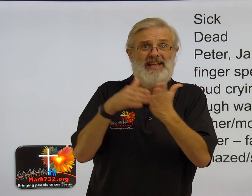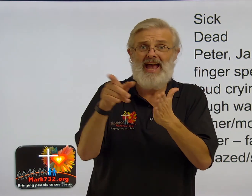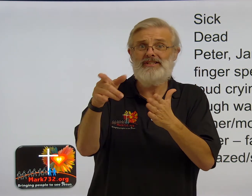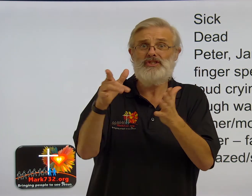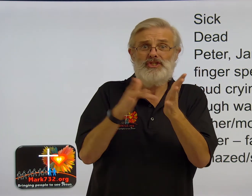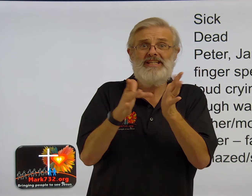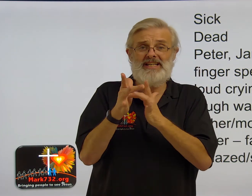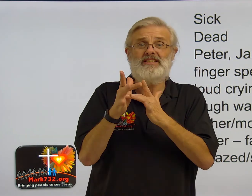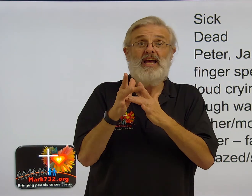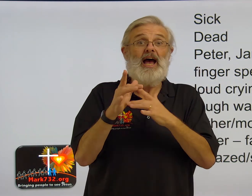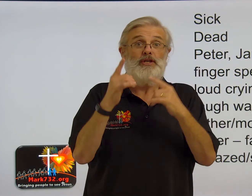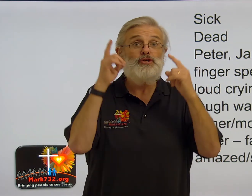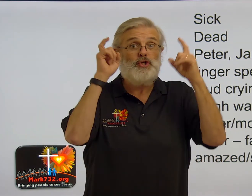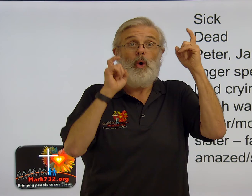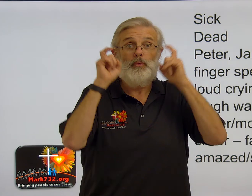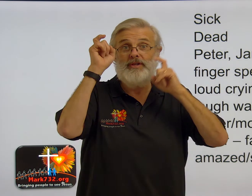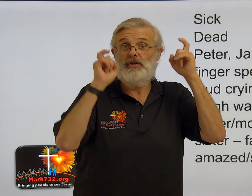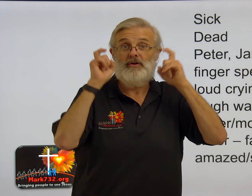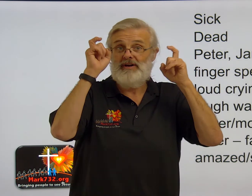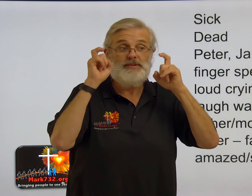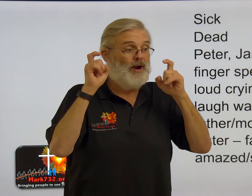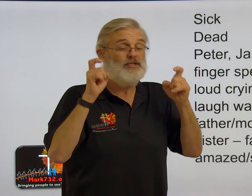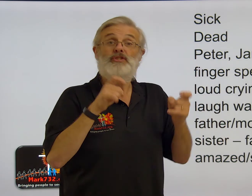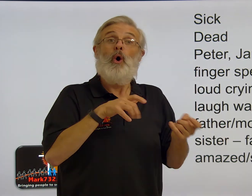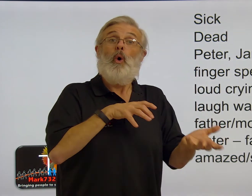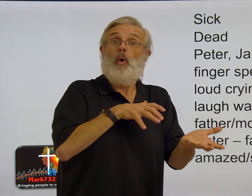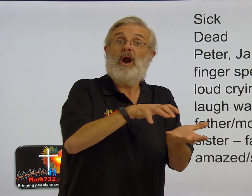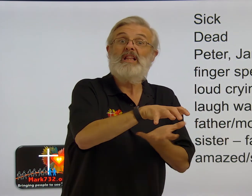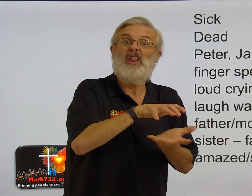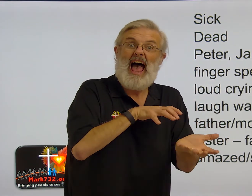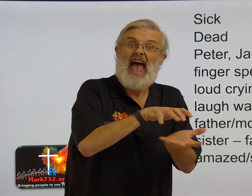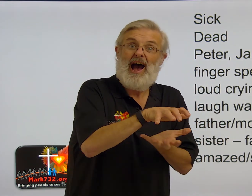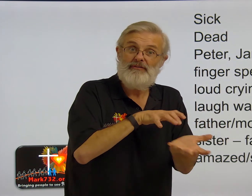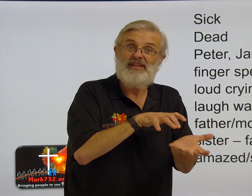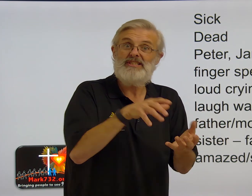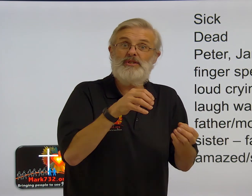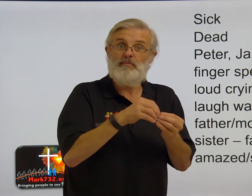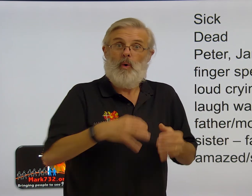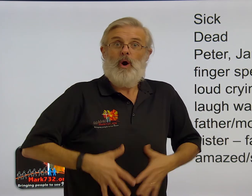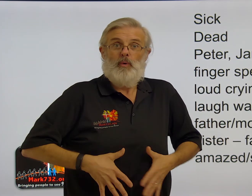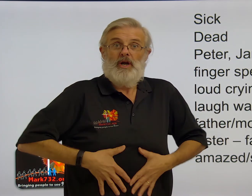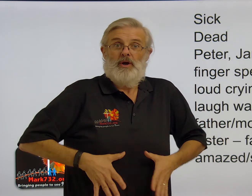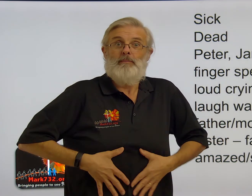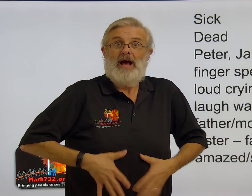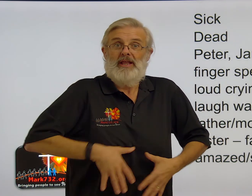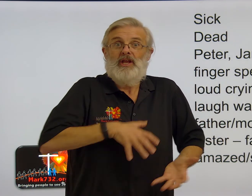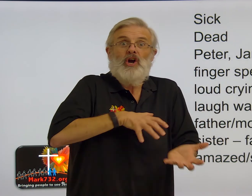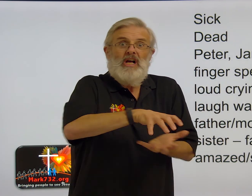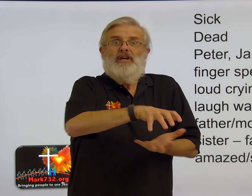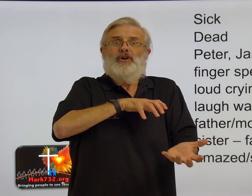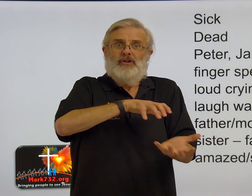against Jesus, and you show it with your expression. Or laugh. This is more where your belly, you're